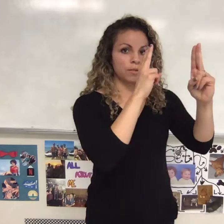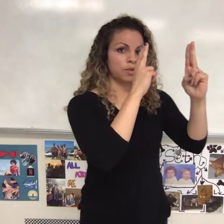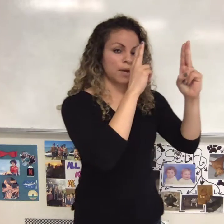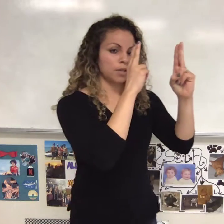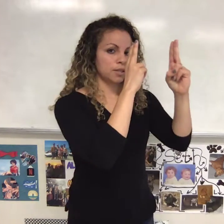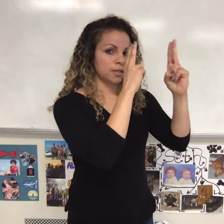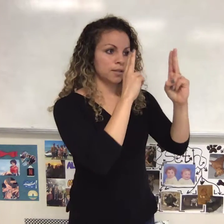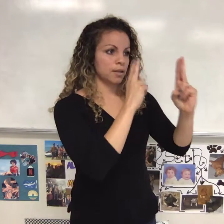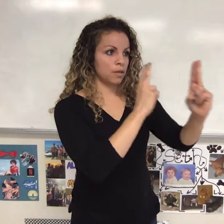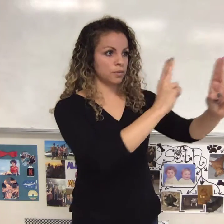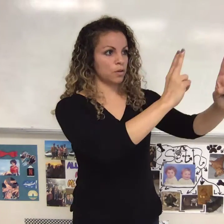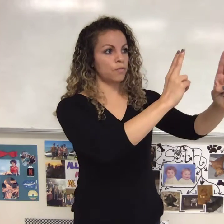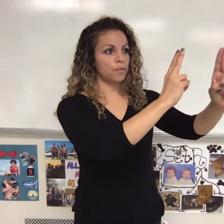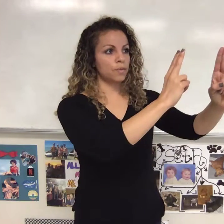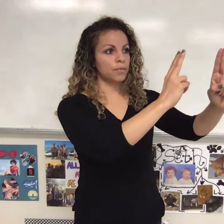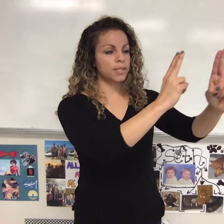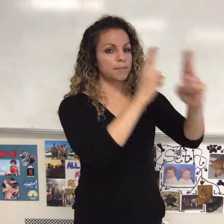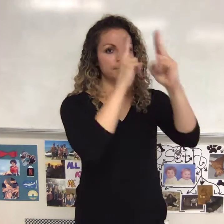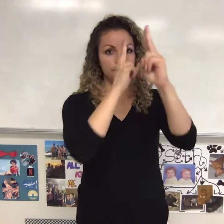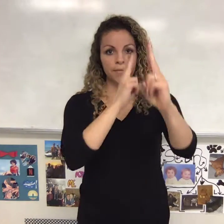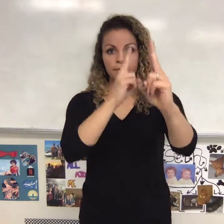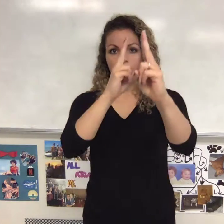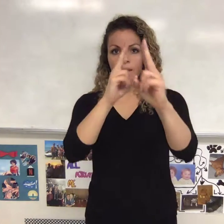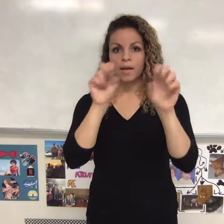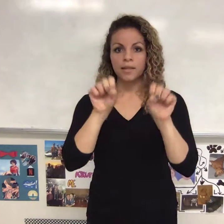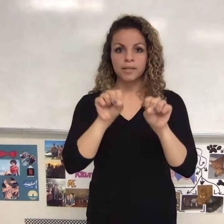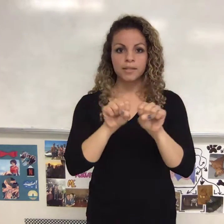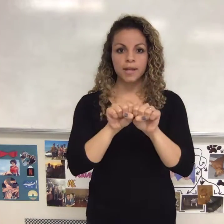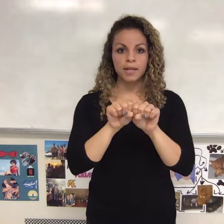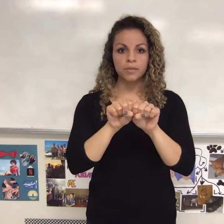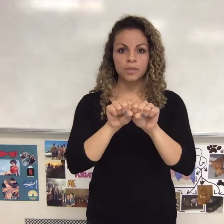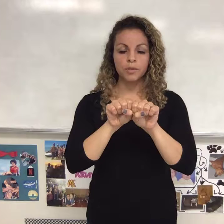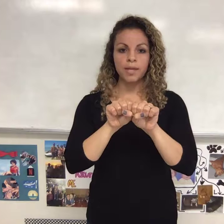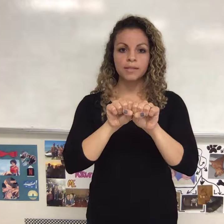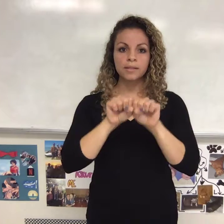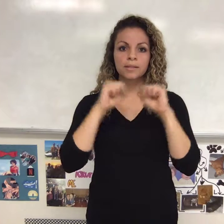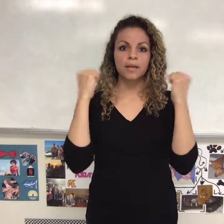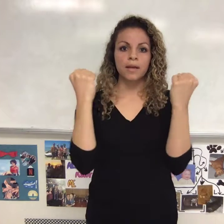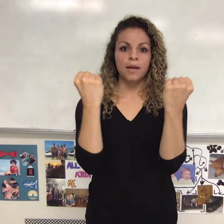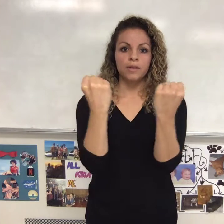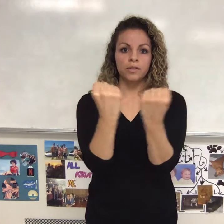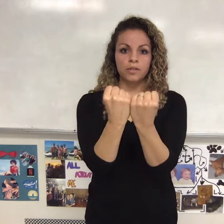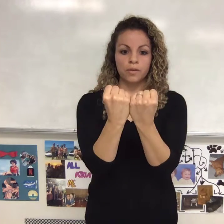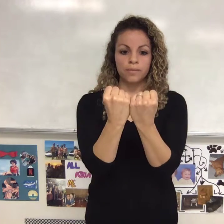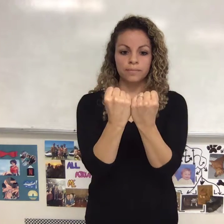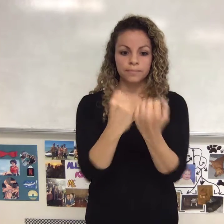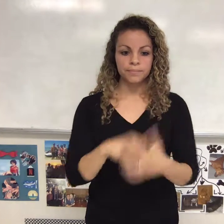2 H's, and you just go forward 1 time. And then society is with 2 S's, and you just circle.